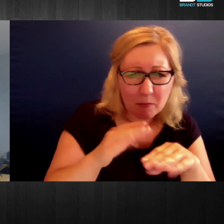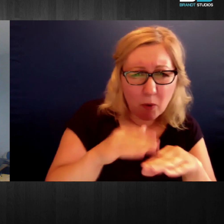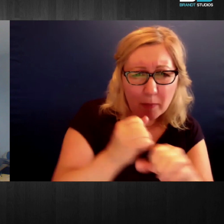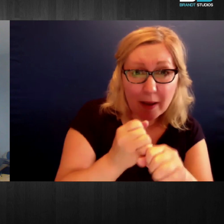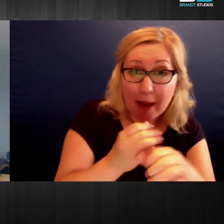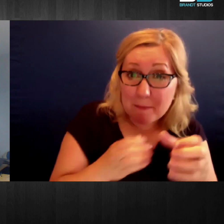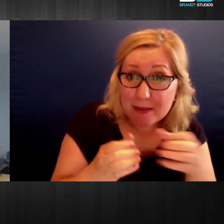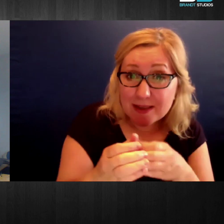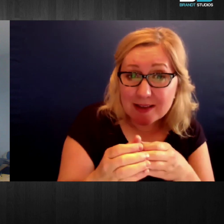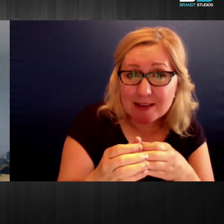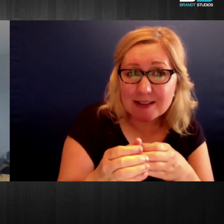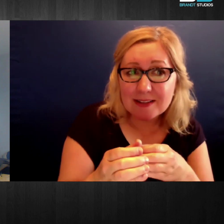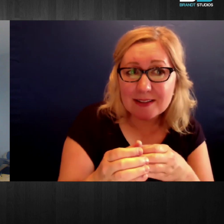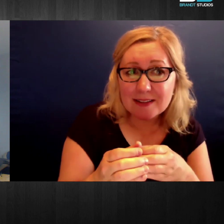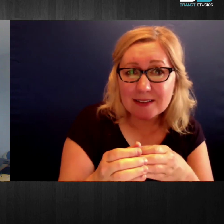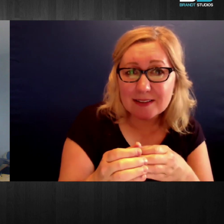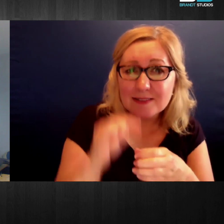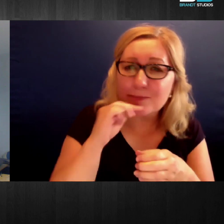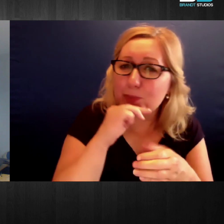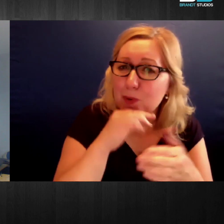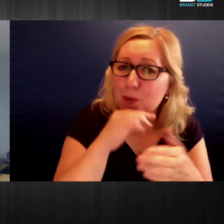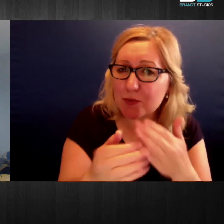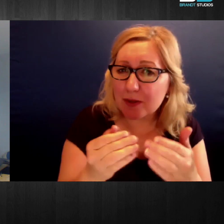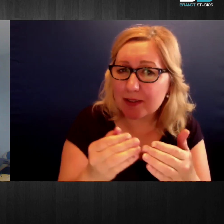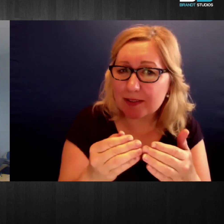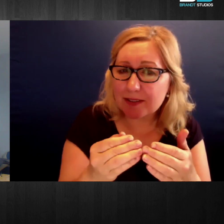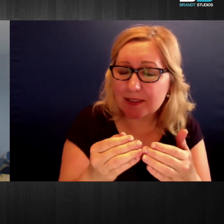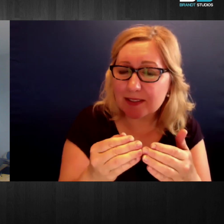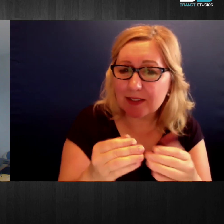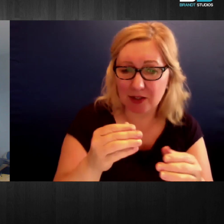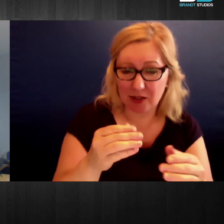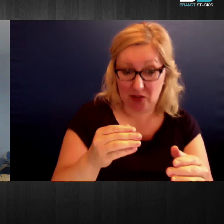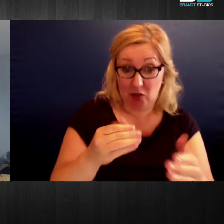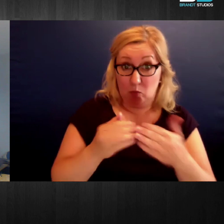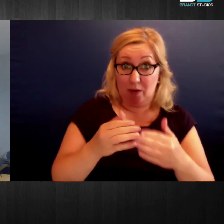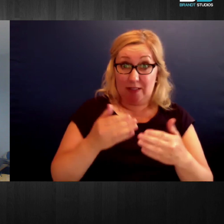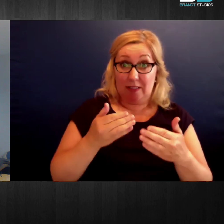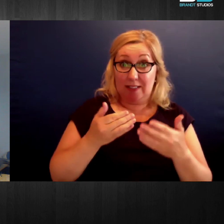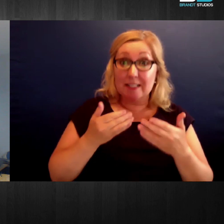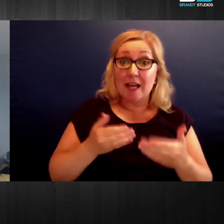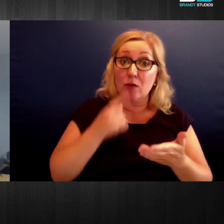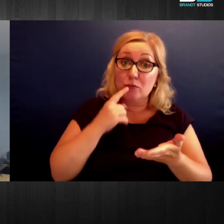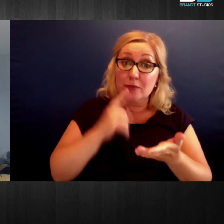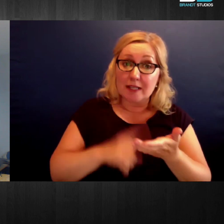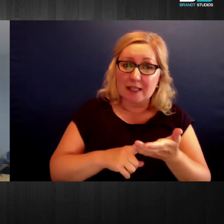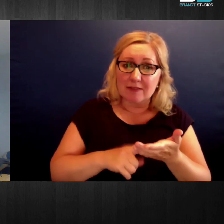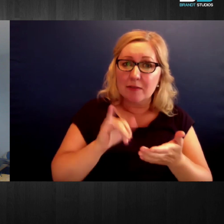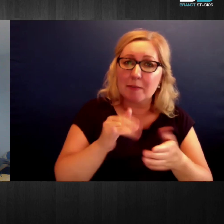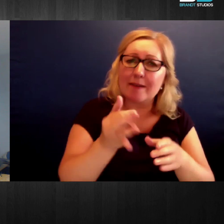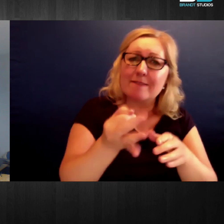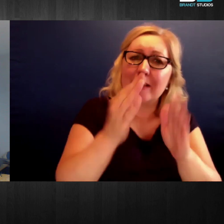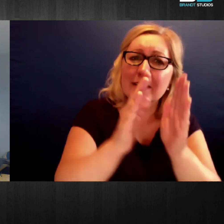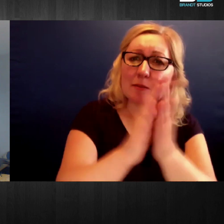that question what you already know and written by and written what you think maybe for someone else, but